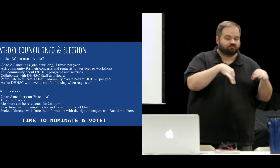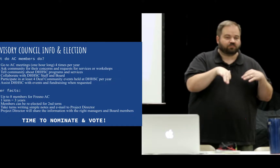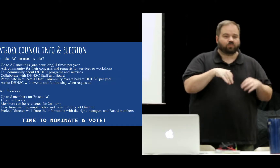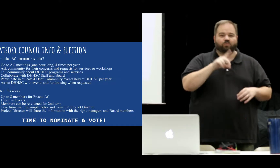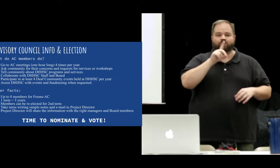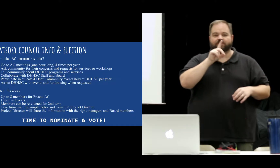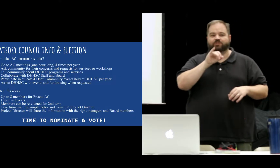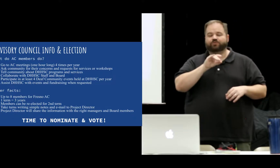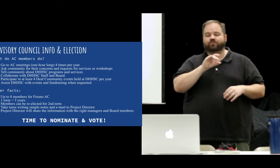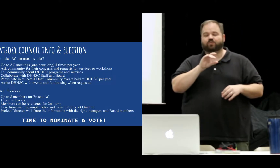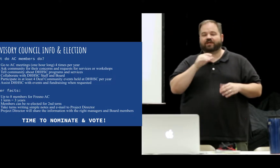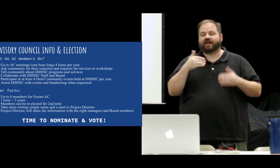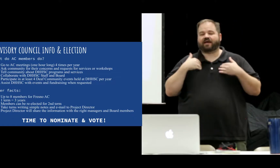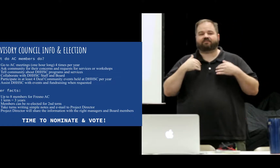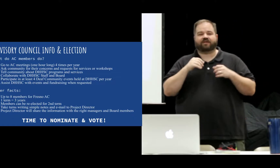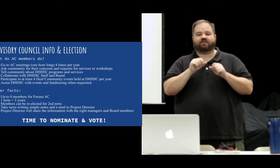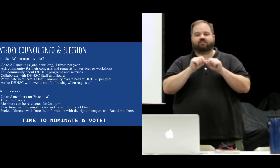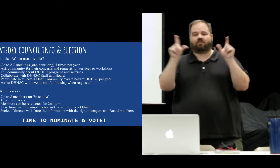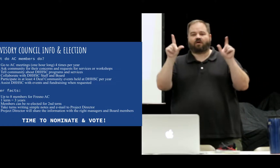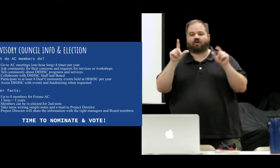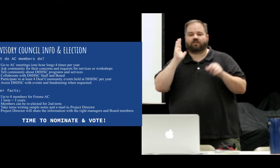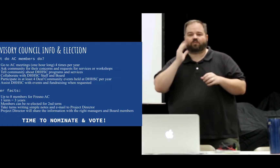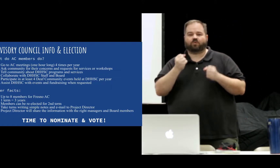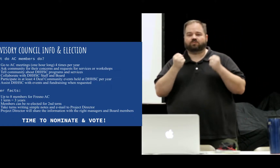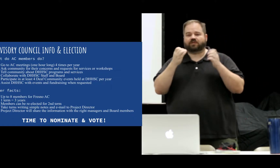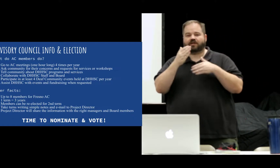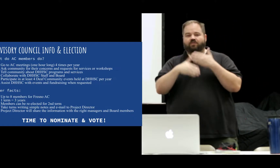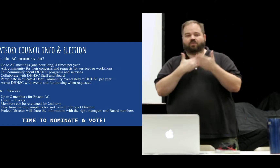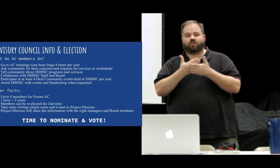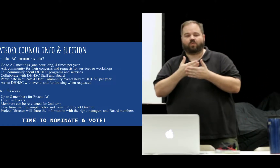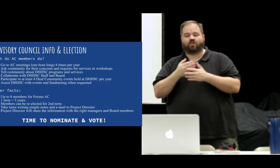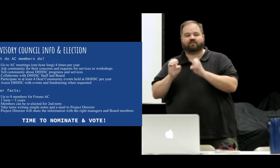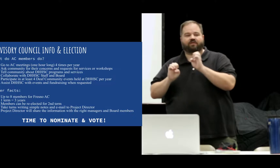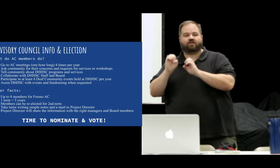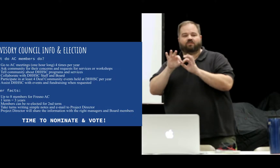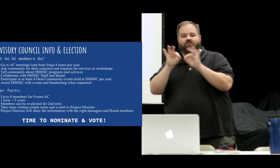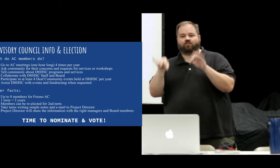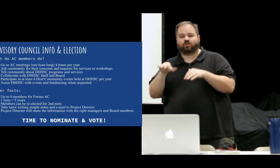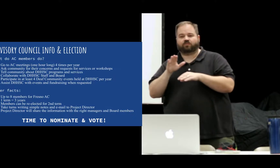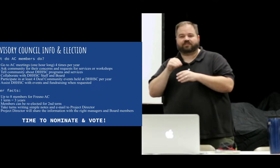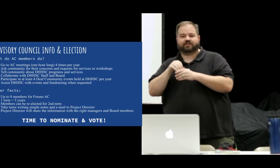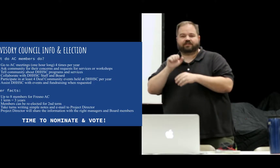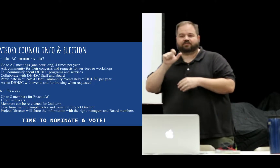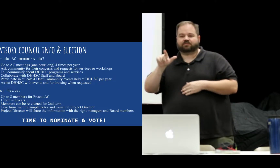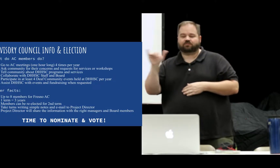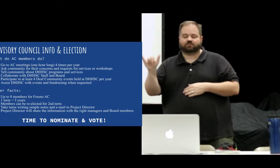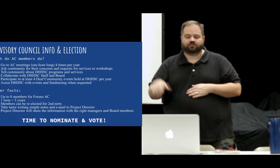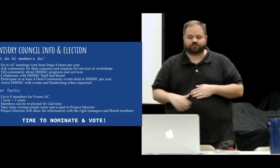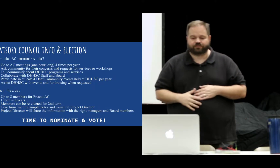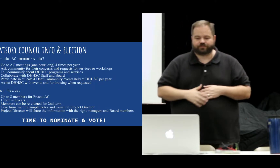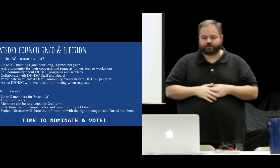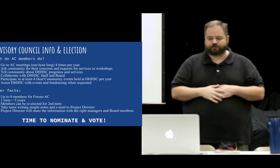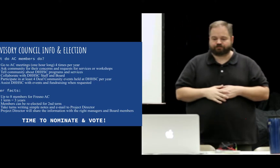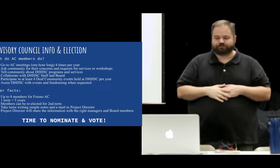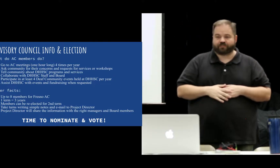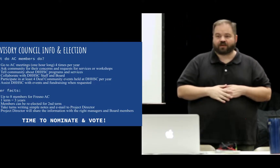to access that form, you can let us know. And if you don't feel comfortable with the English, we can sign